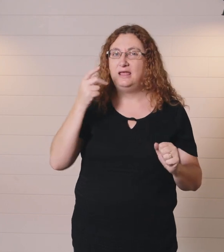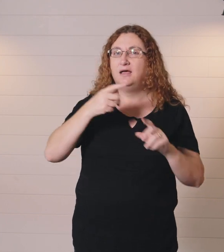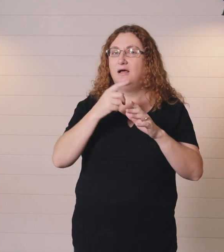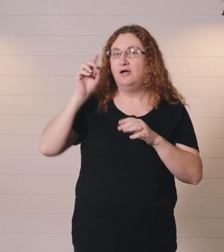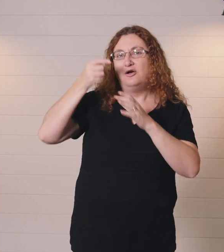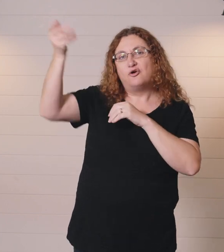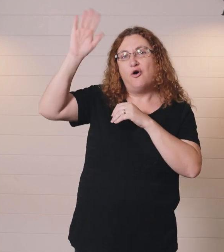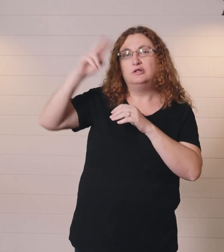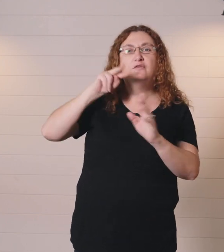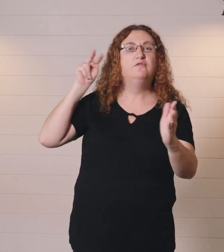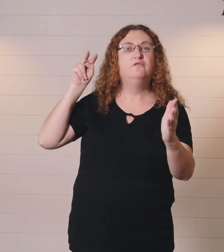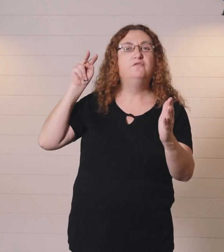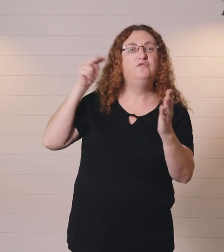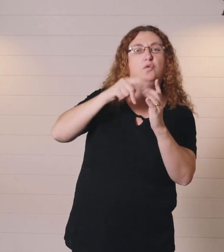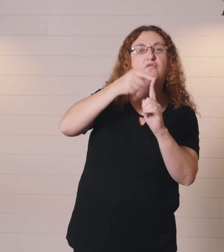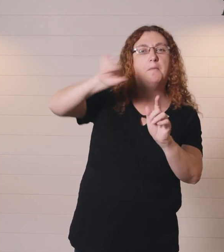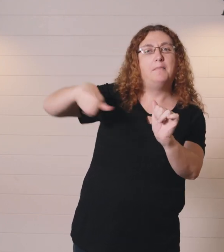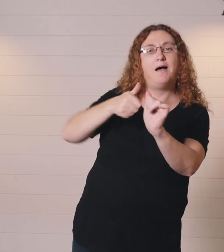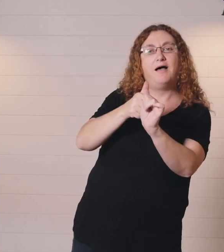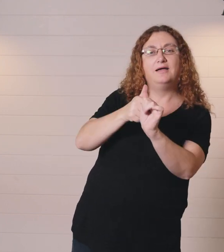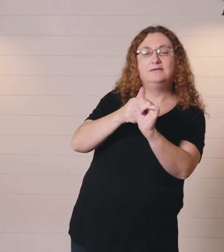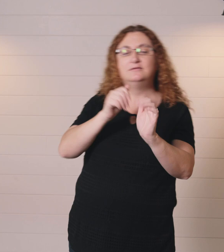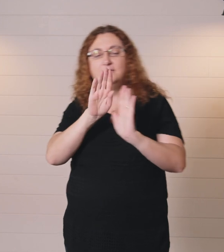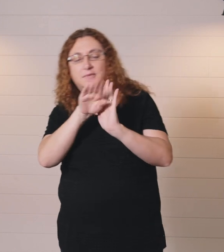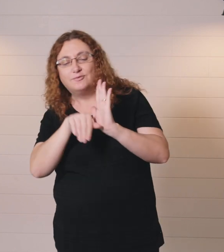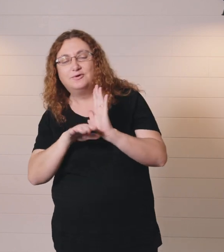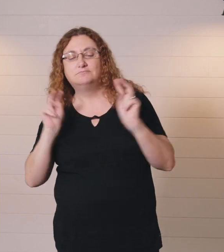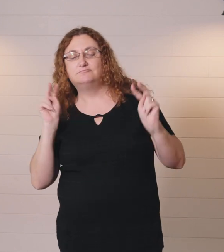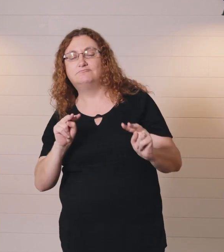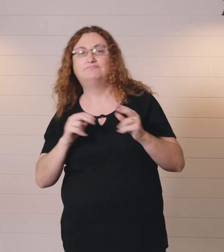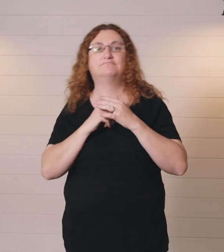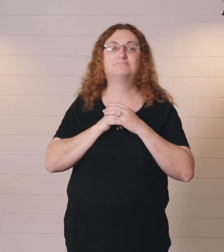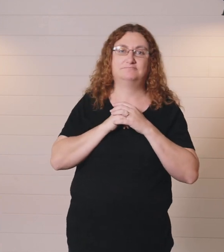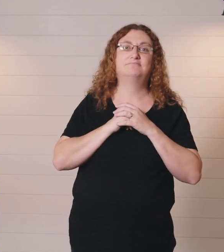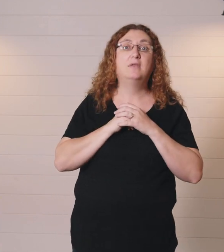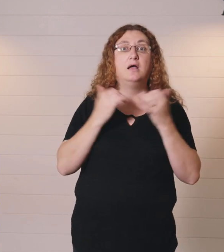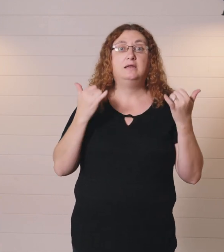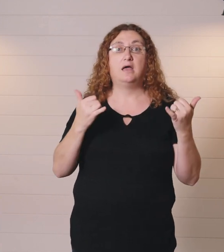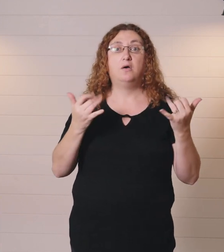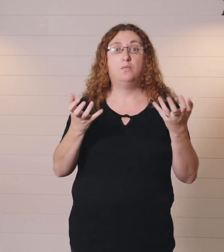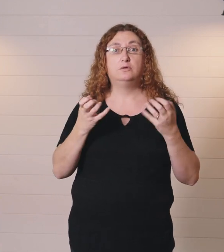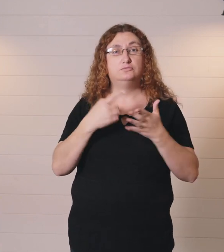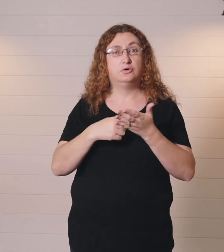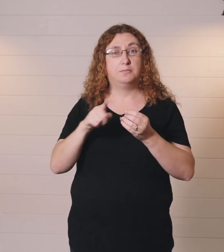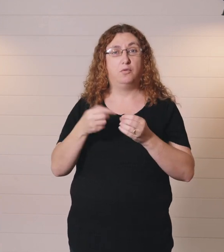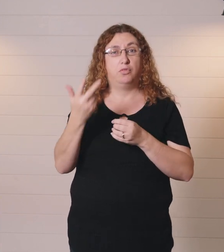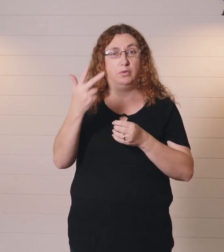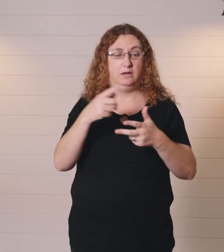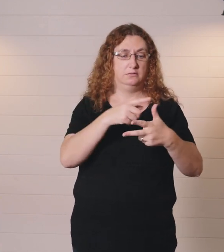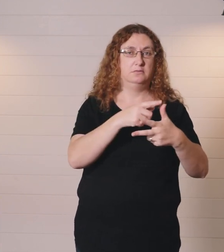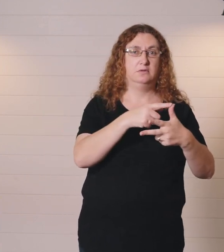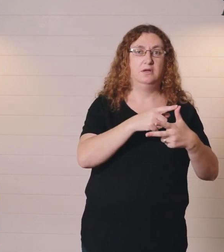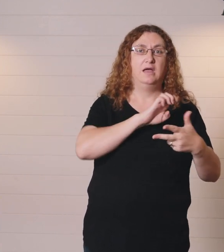our habit. We'll read through chapter 8, and I want to pay special attention to three particular themes. We want to look at Esther's burden. We want to look